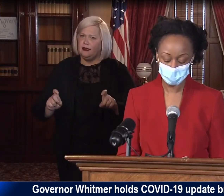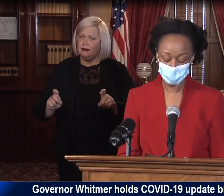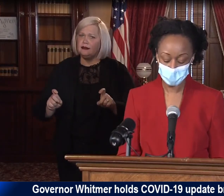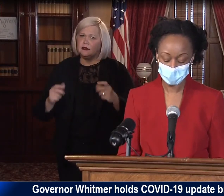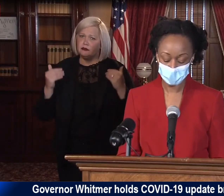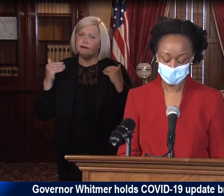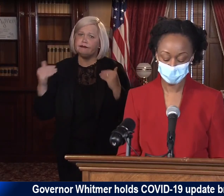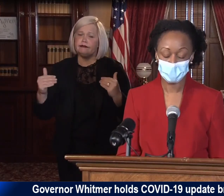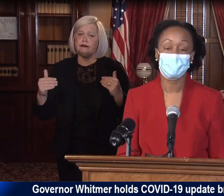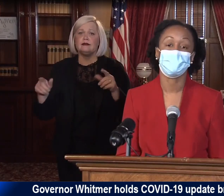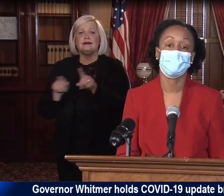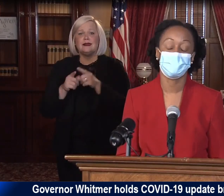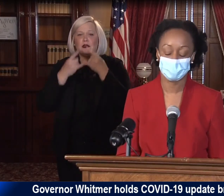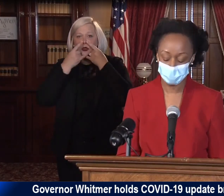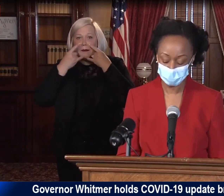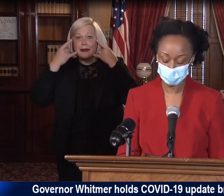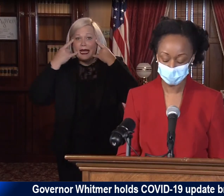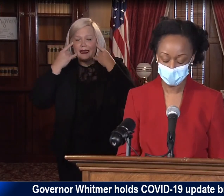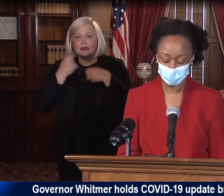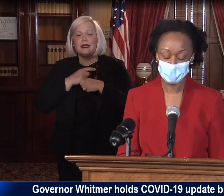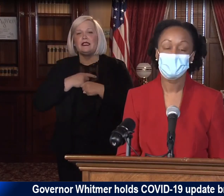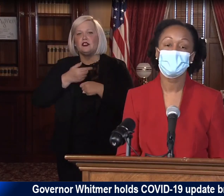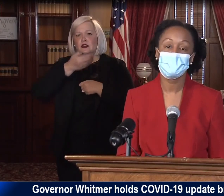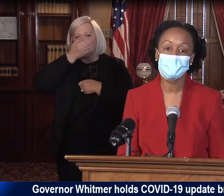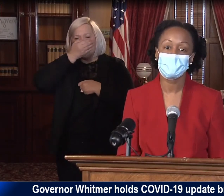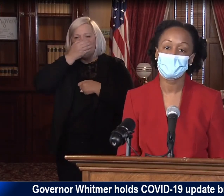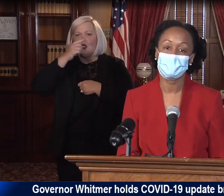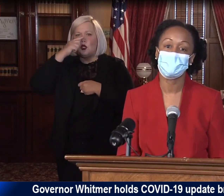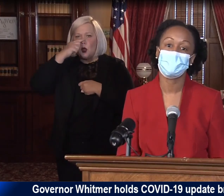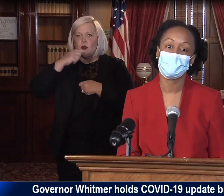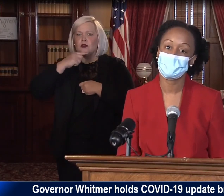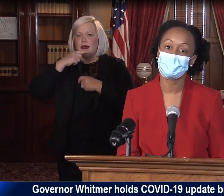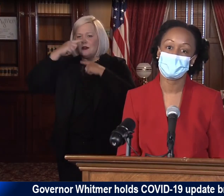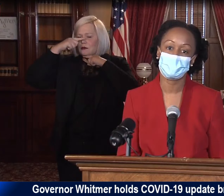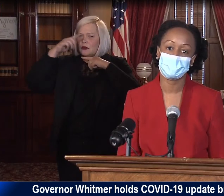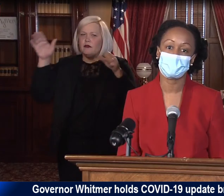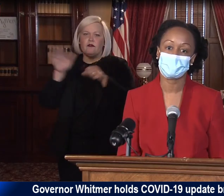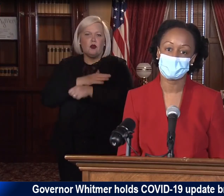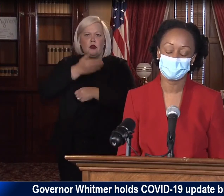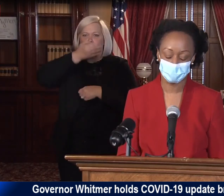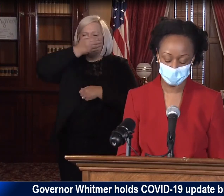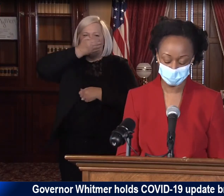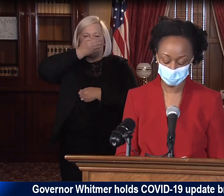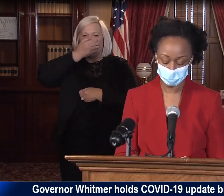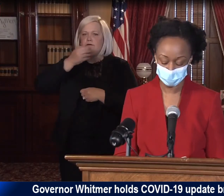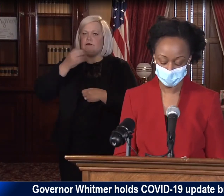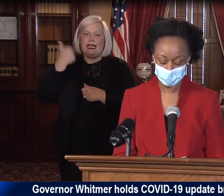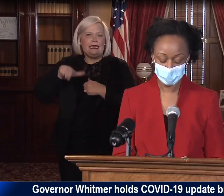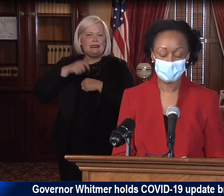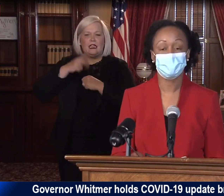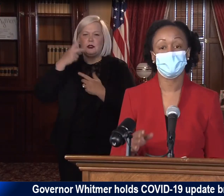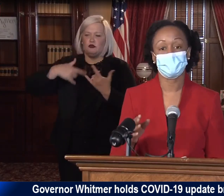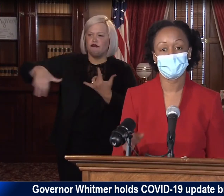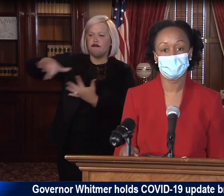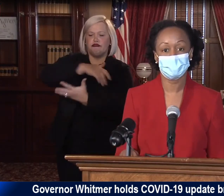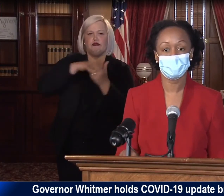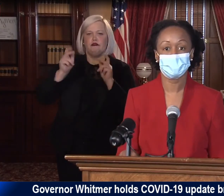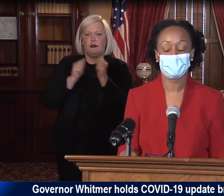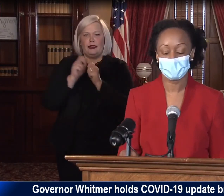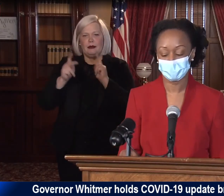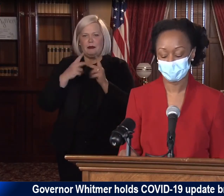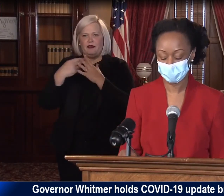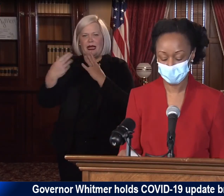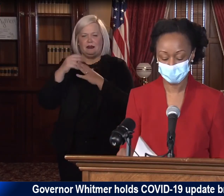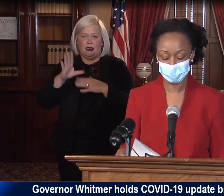right. Wear a mask properly over your nose and mouth anytime you will be around anyone outside of your household. This protects